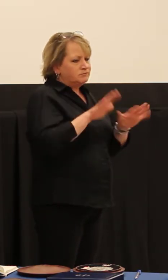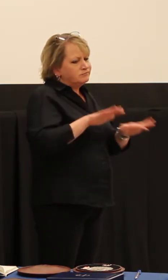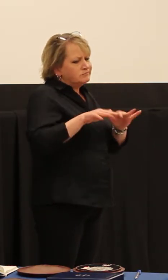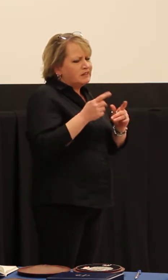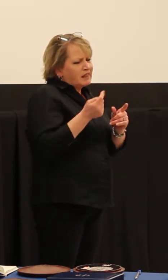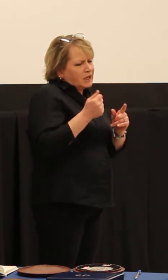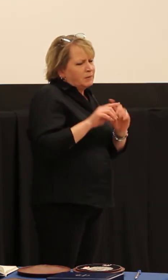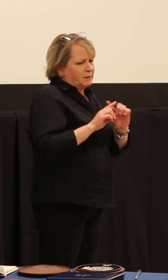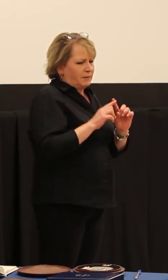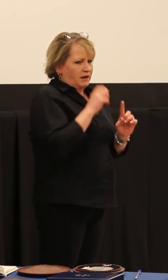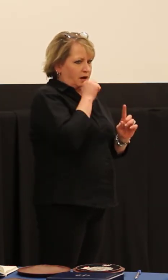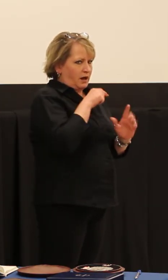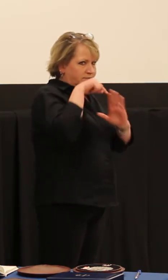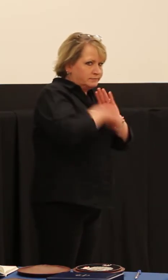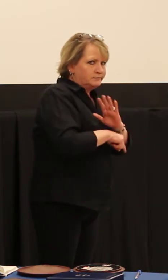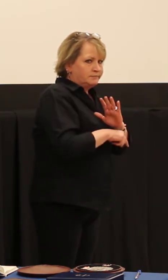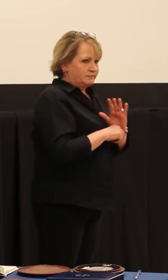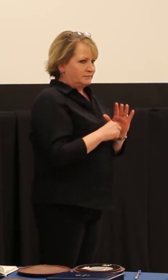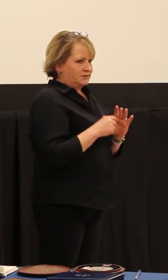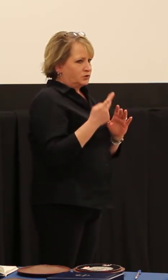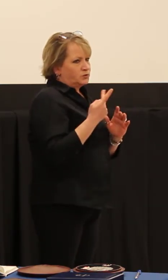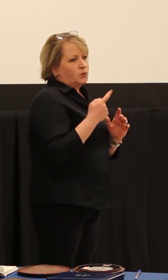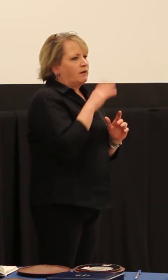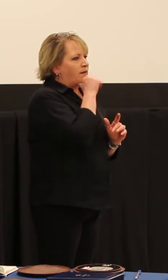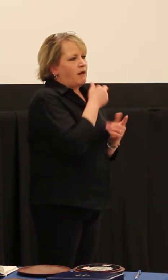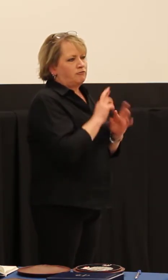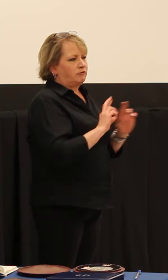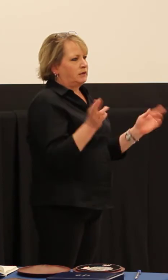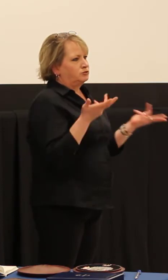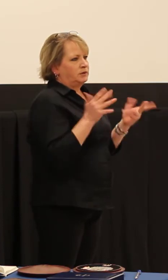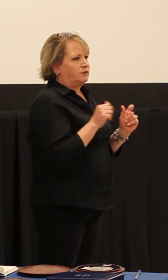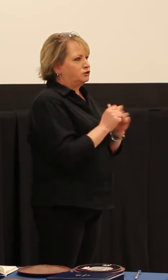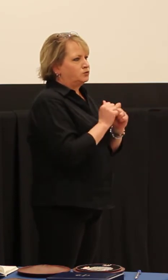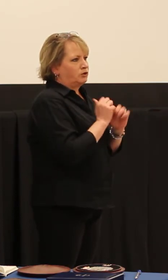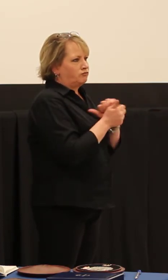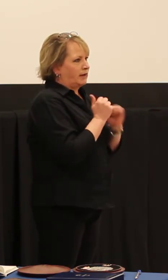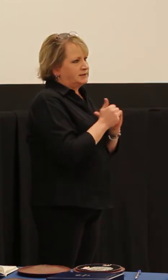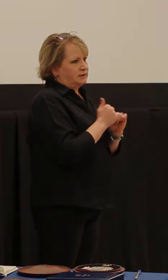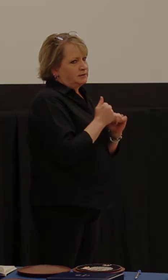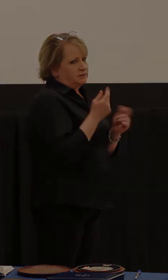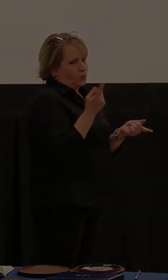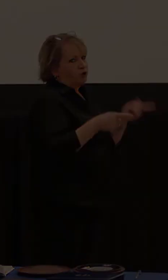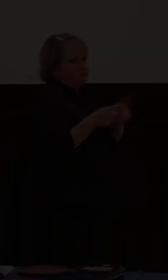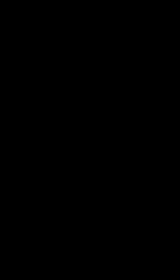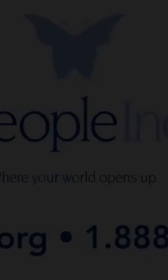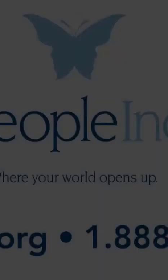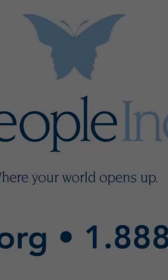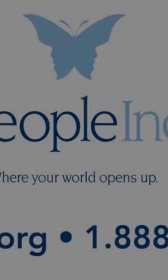Neither one of us is ready to be finished with racing, though. We agree on that much.